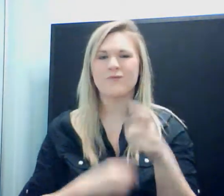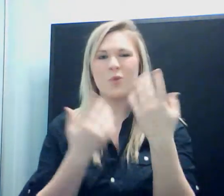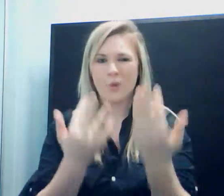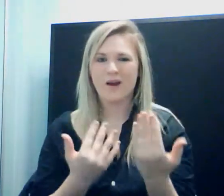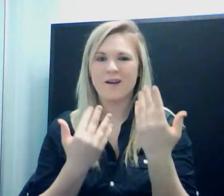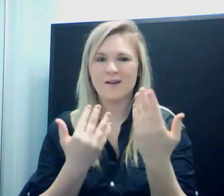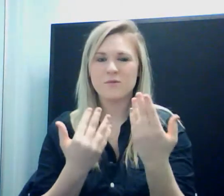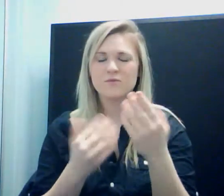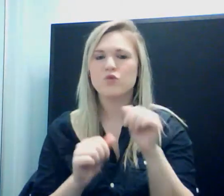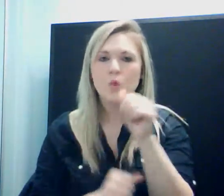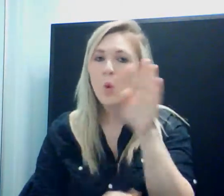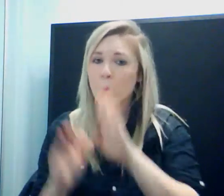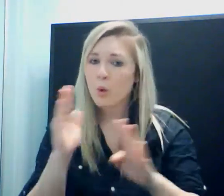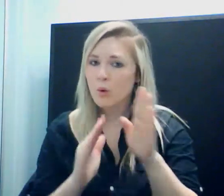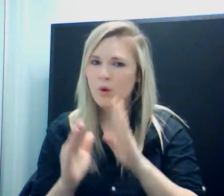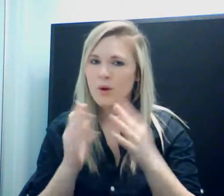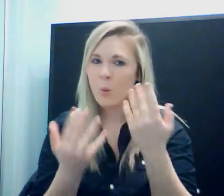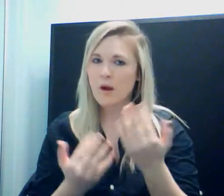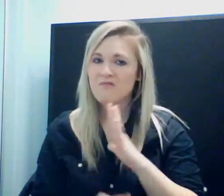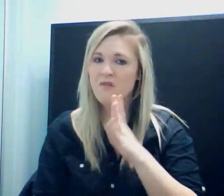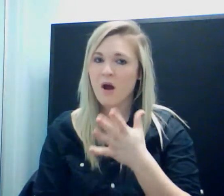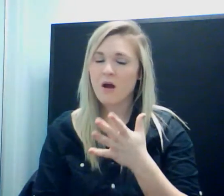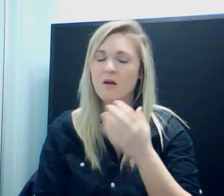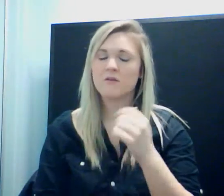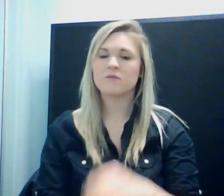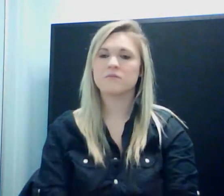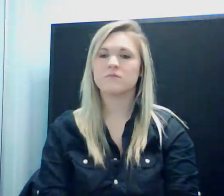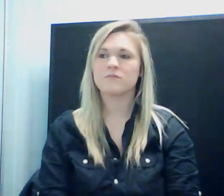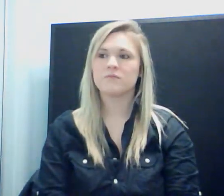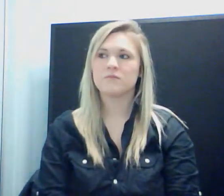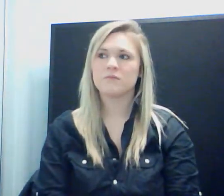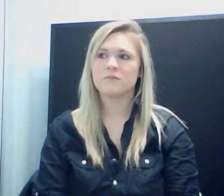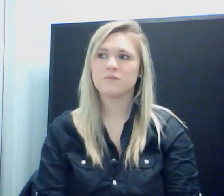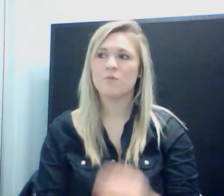wait. Because if we're able to write it, we know it will go through.